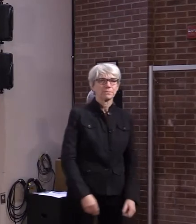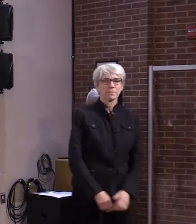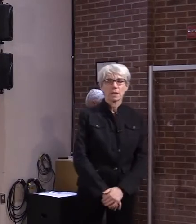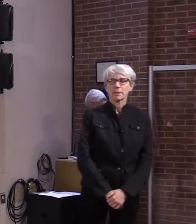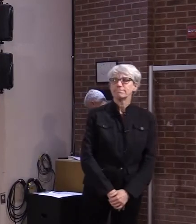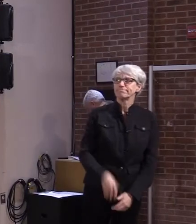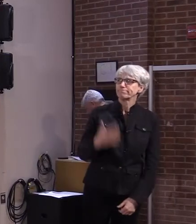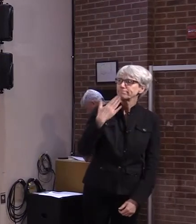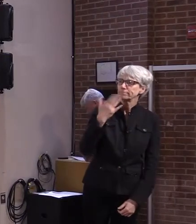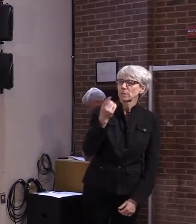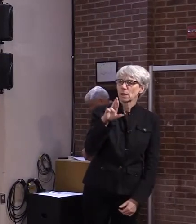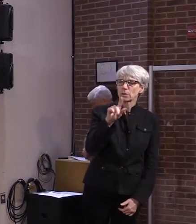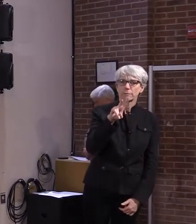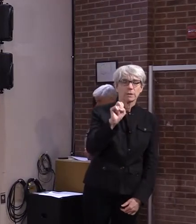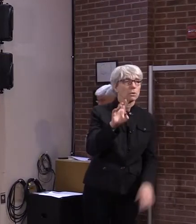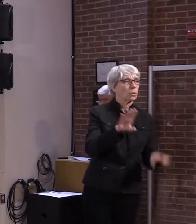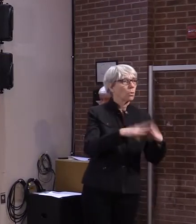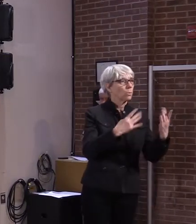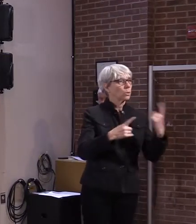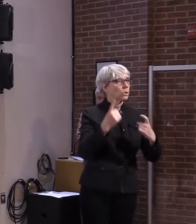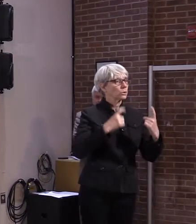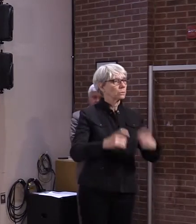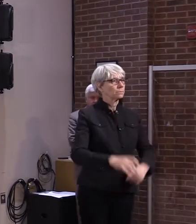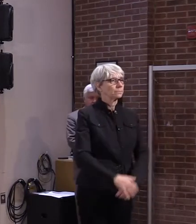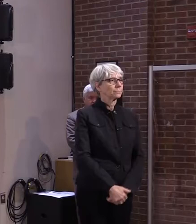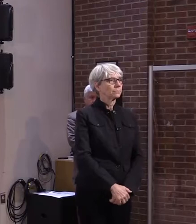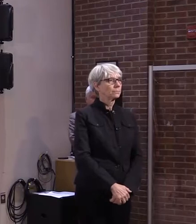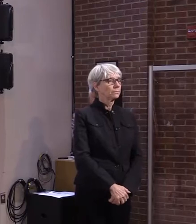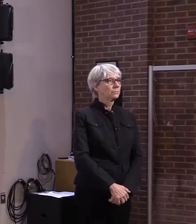Thank you, Dr. Levine. We'll now open it up to questions.